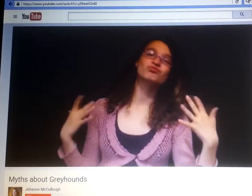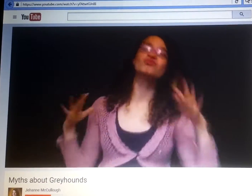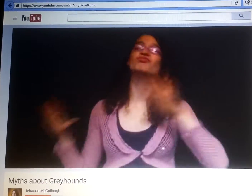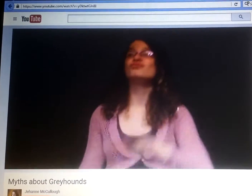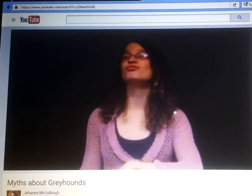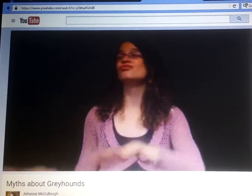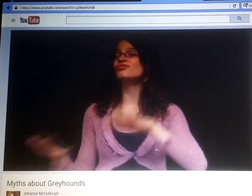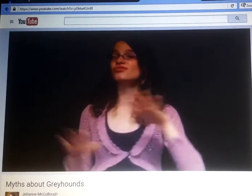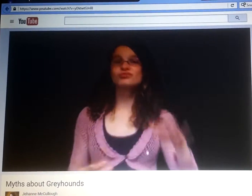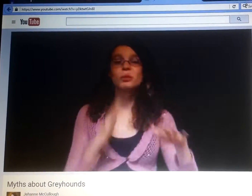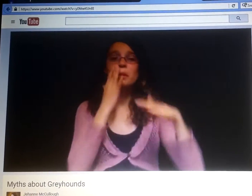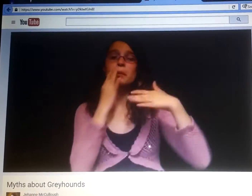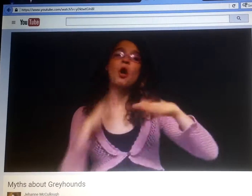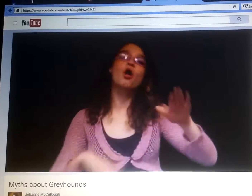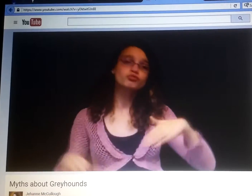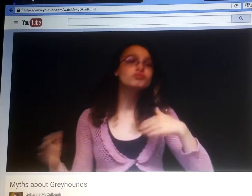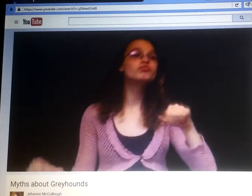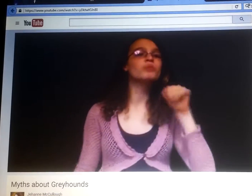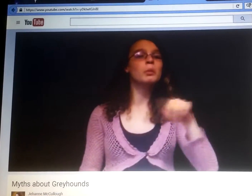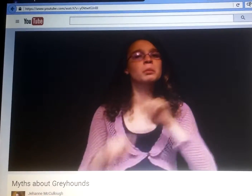actually naturally lazy and laid back,